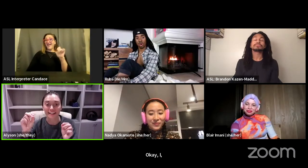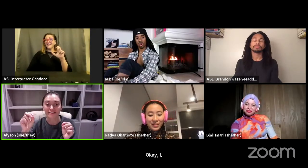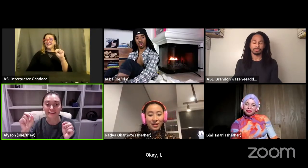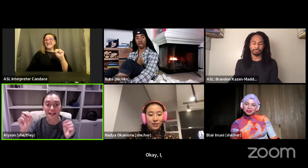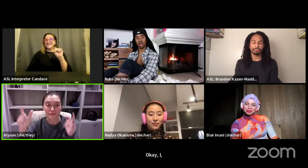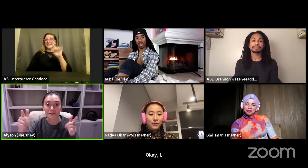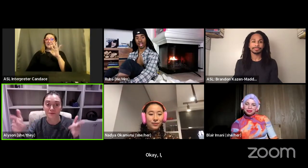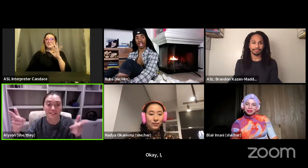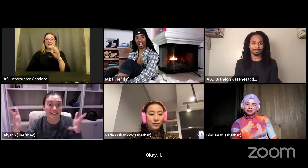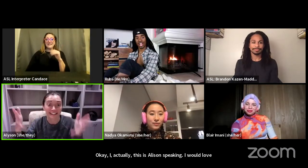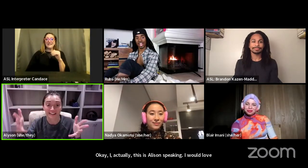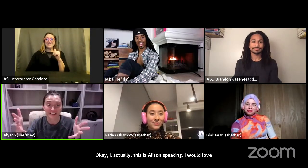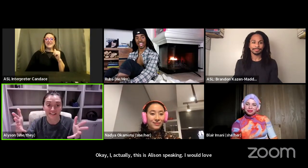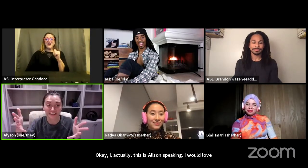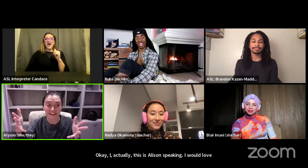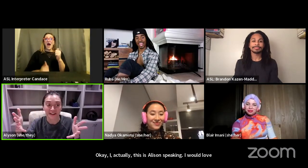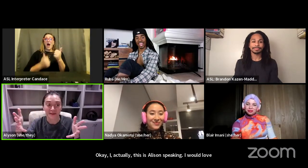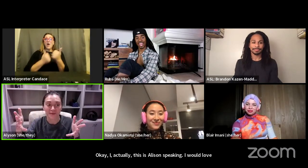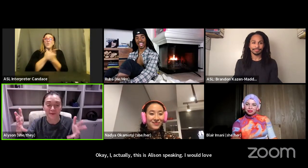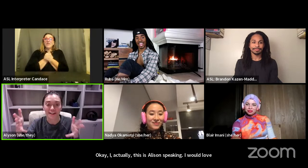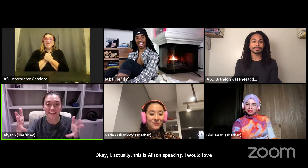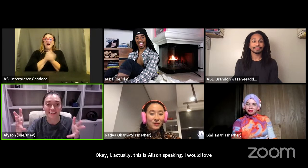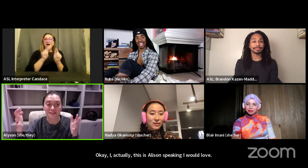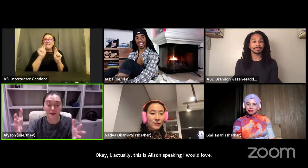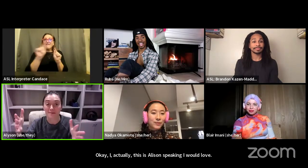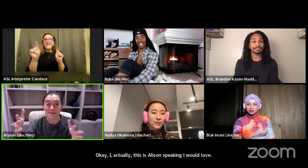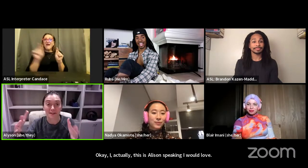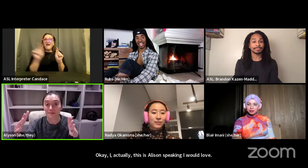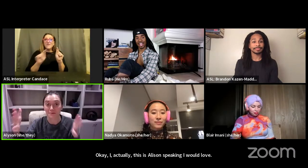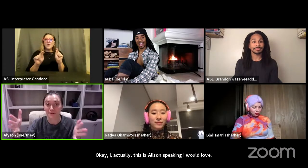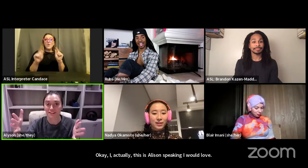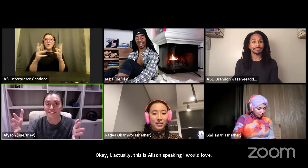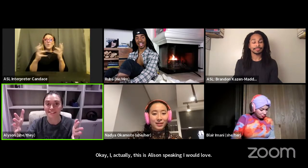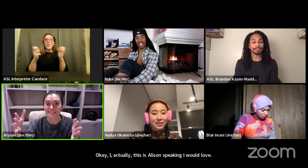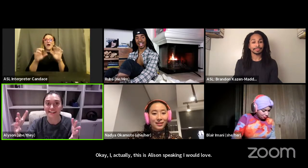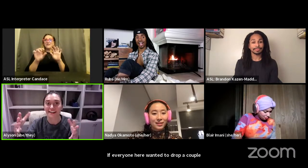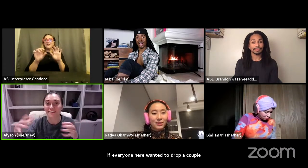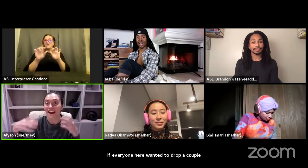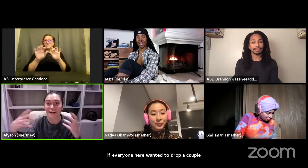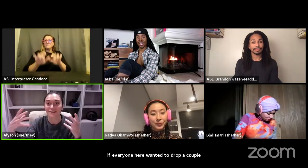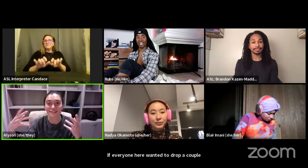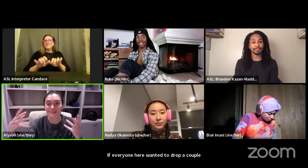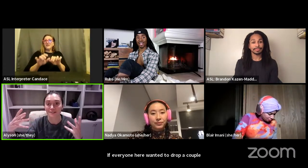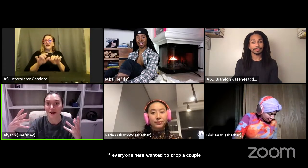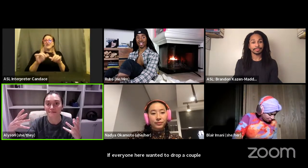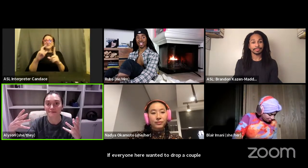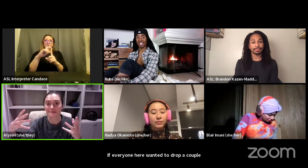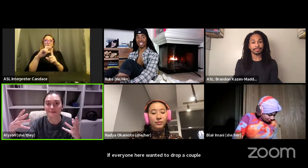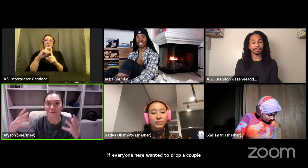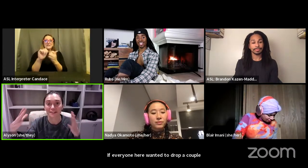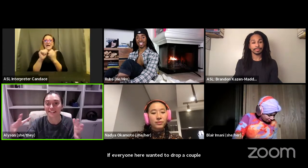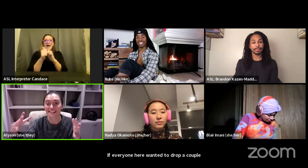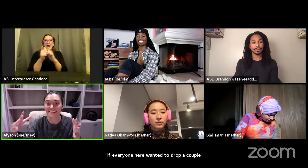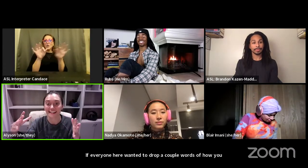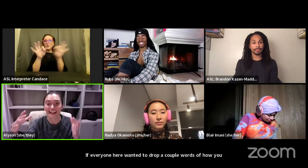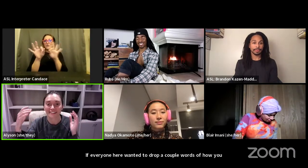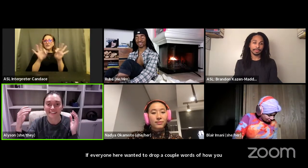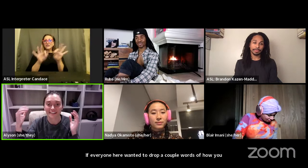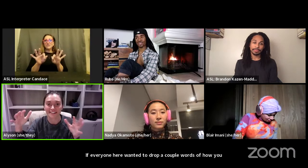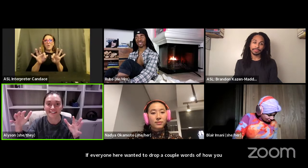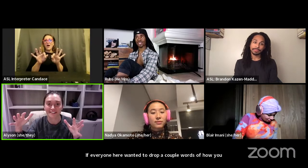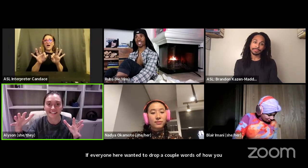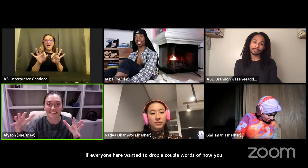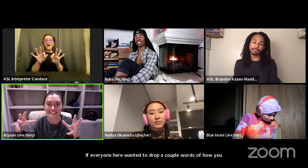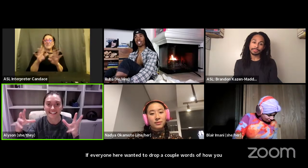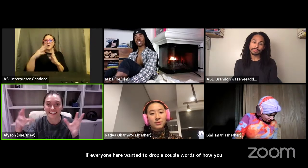love if everyone here wanted to drop a couple words of how you describe queerness. I would